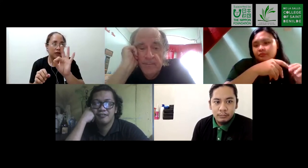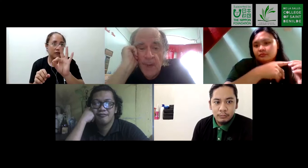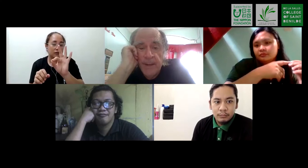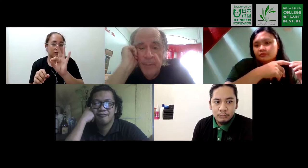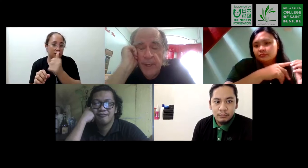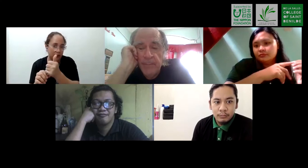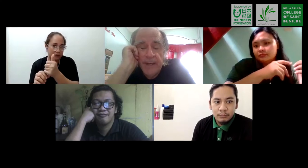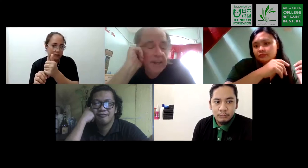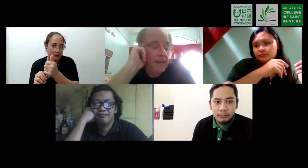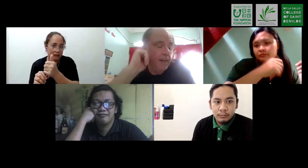And then we come back